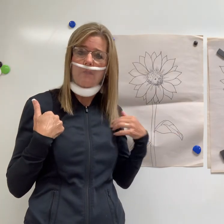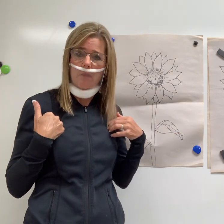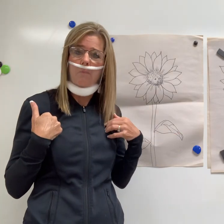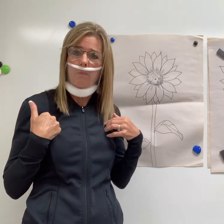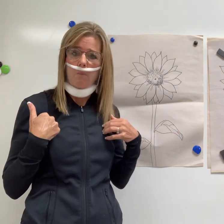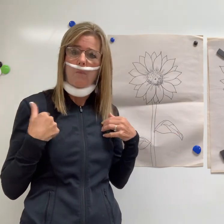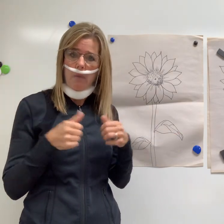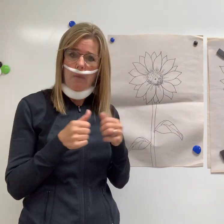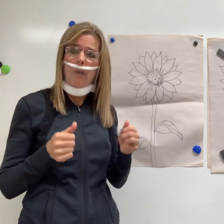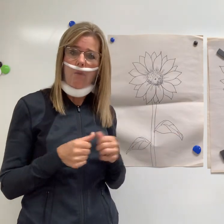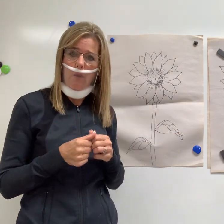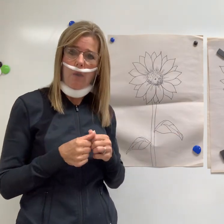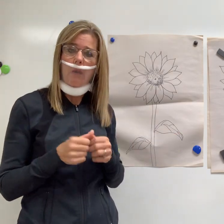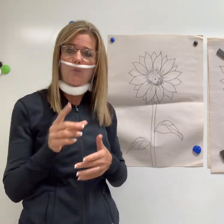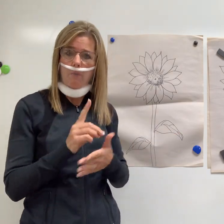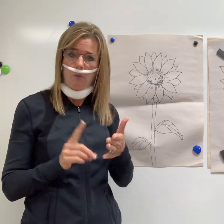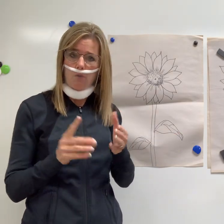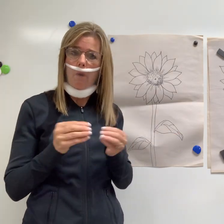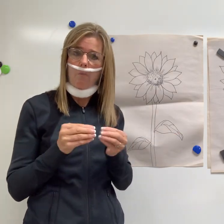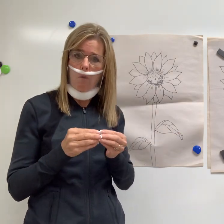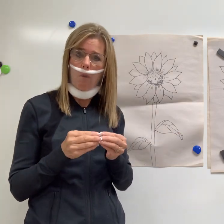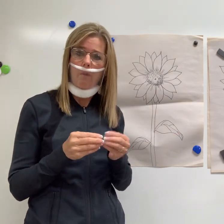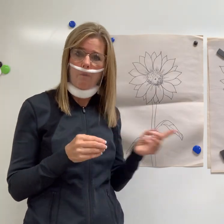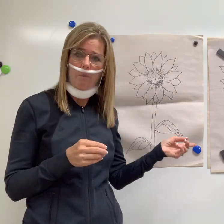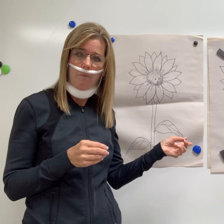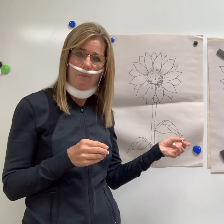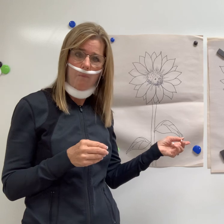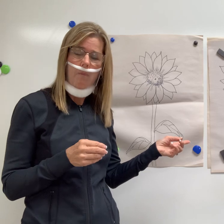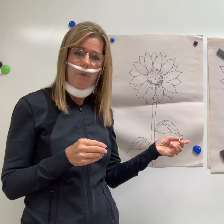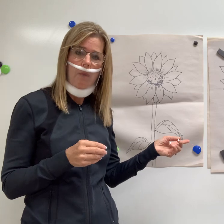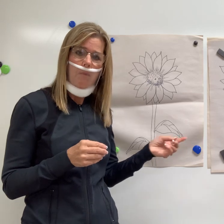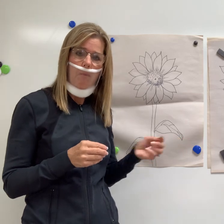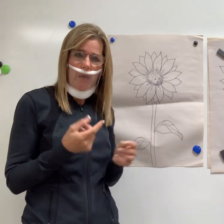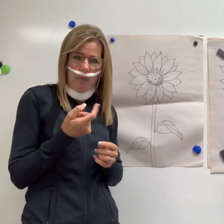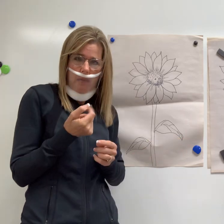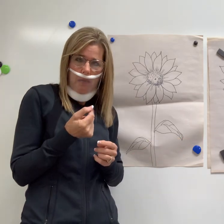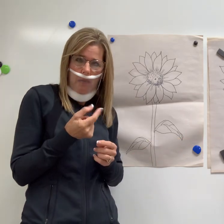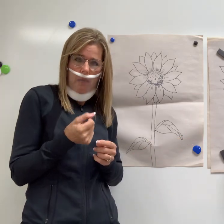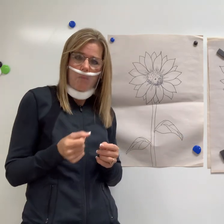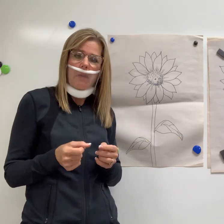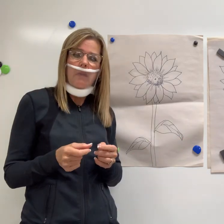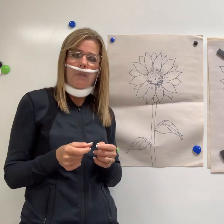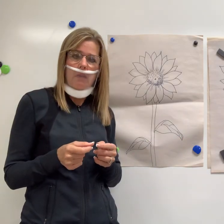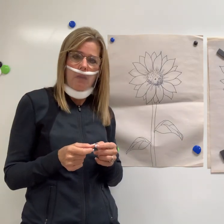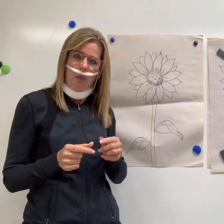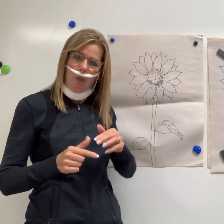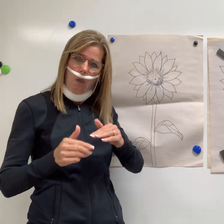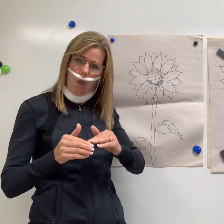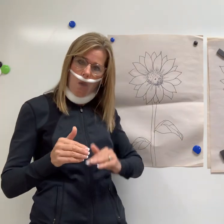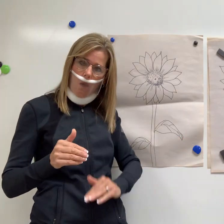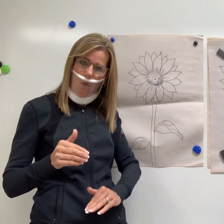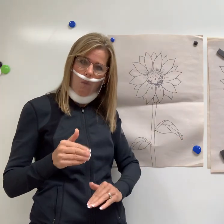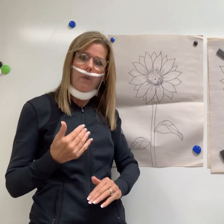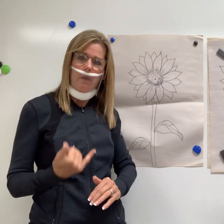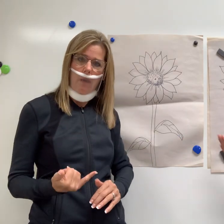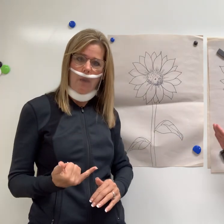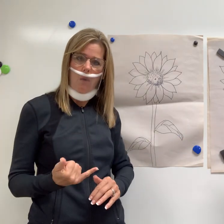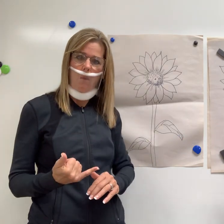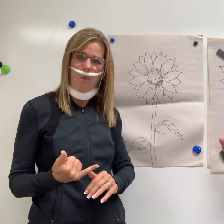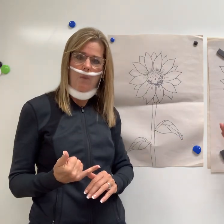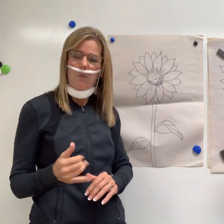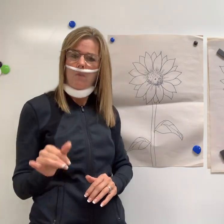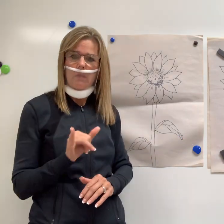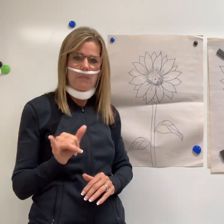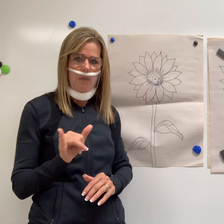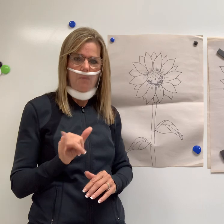leaf. So let's see, I'm gonna go ahead and go on this side, make it a little longer so the leaf is a little lower. I'm gonna do the same thing,